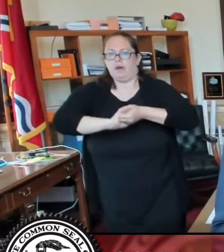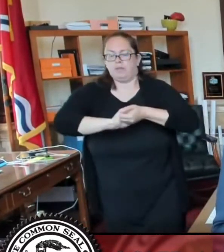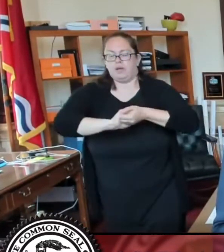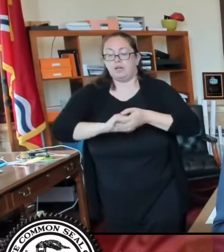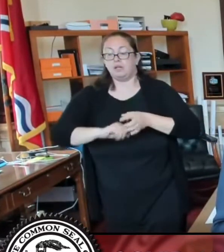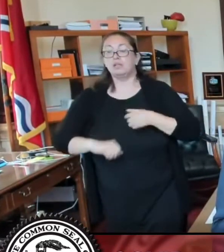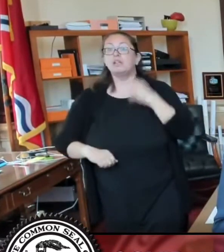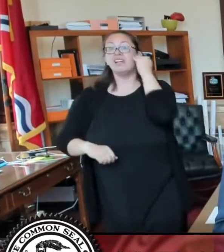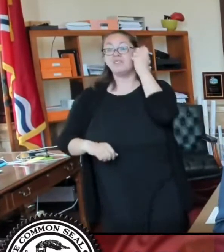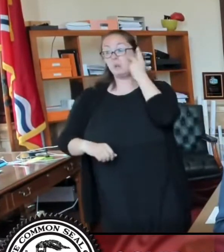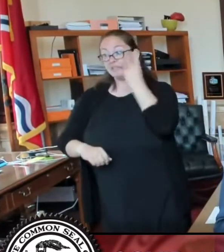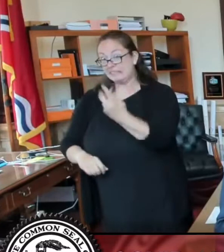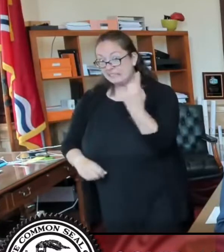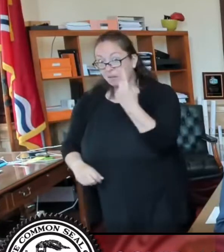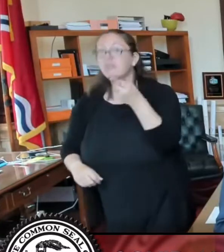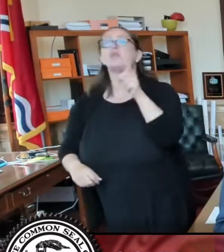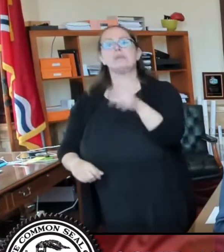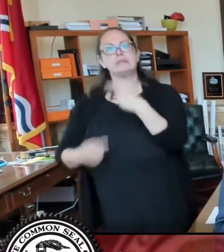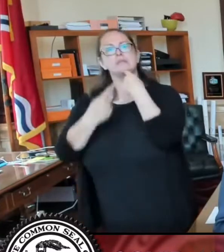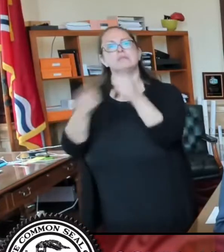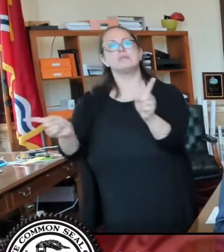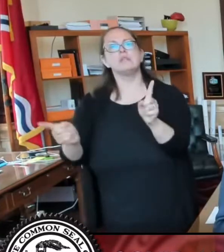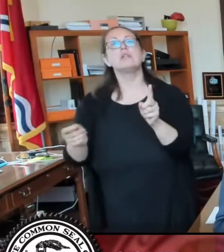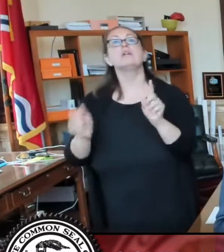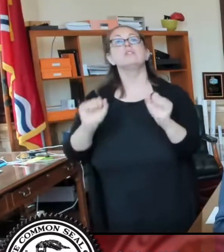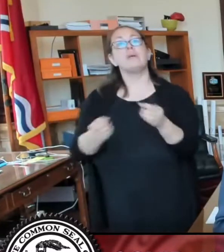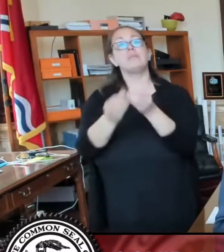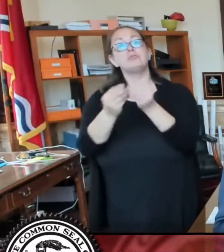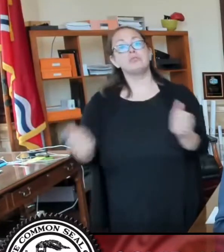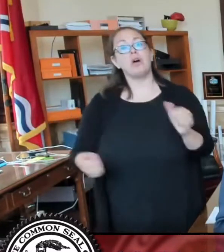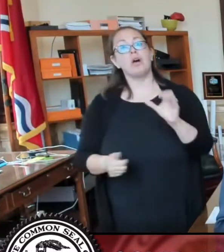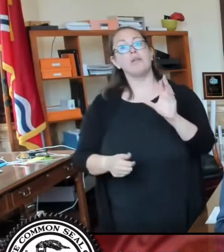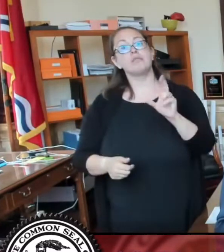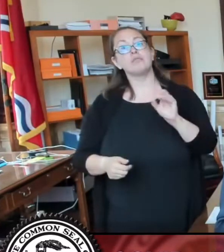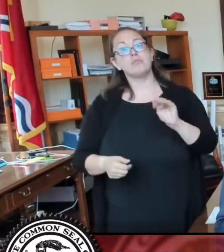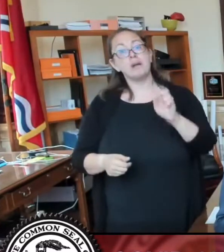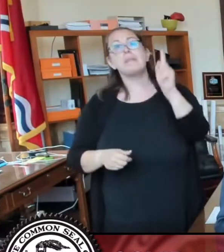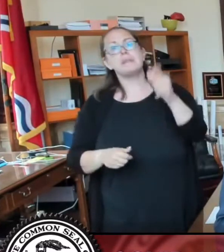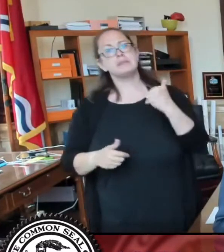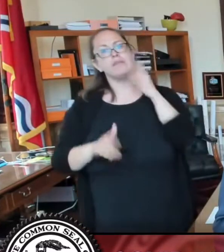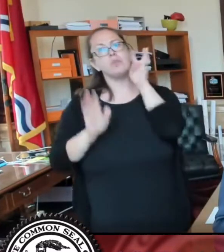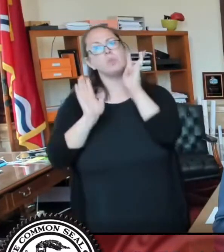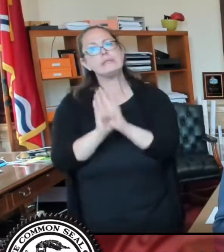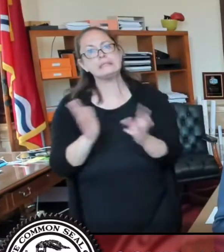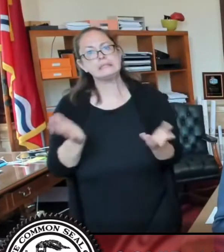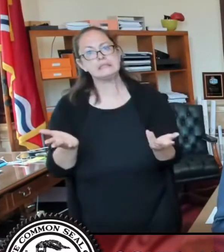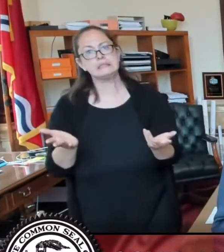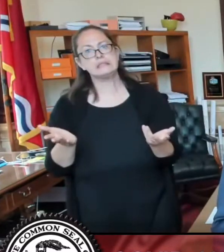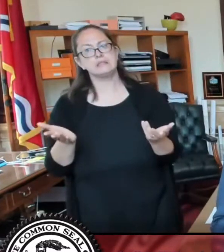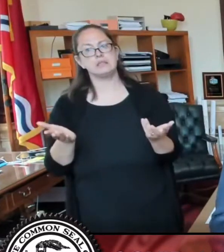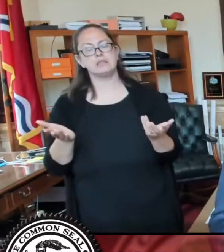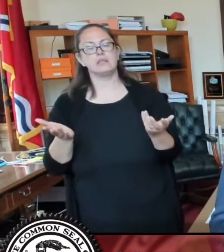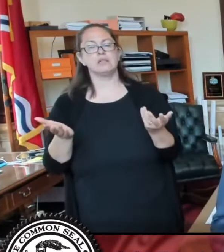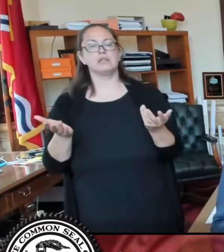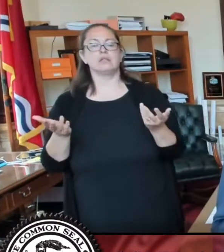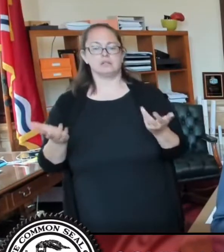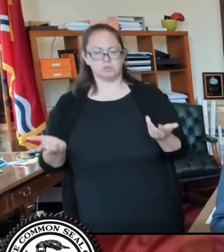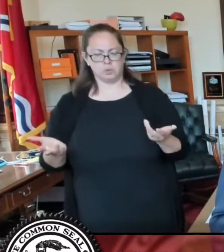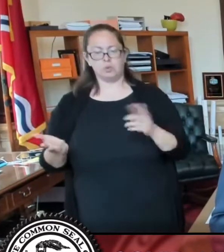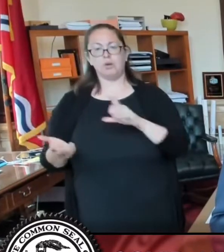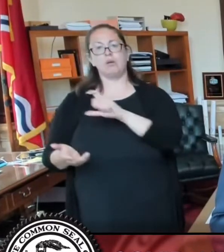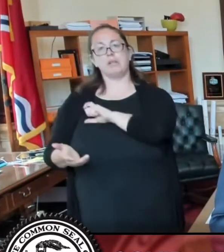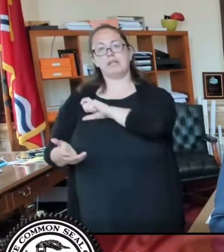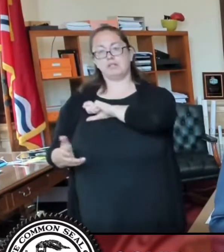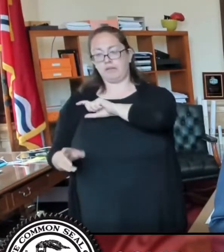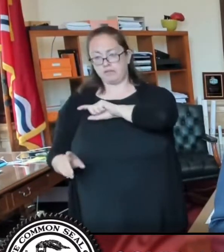to say something. In order to solve crime, we need witnesses. And that's the reason when police officers